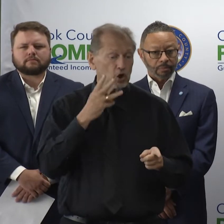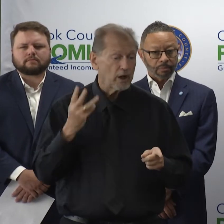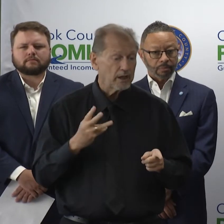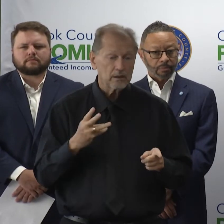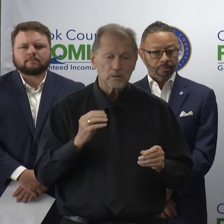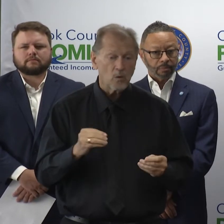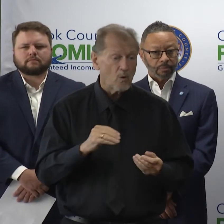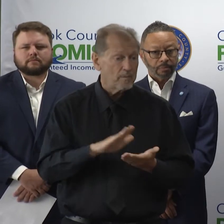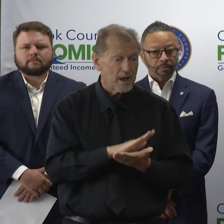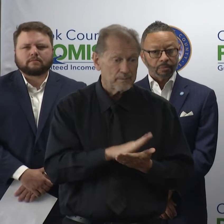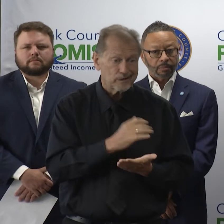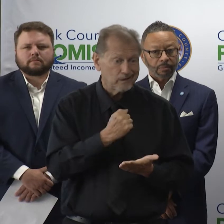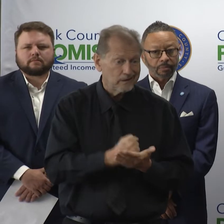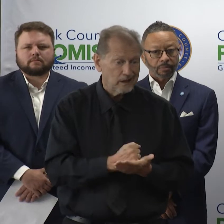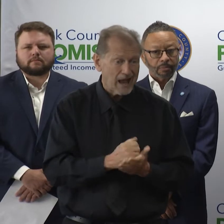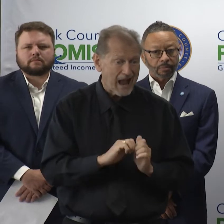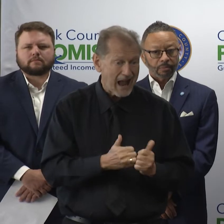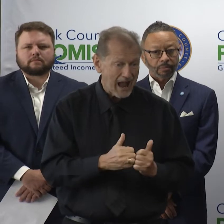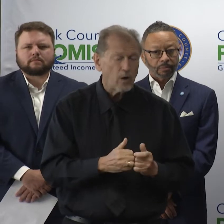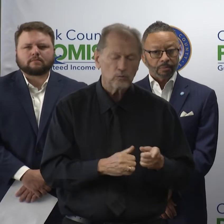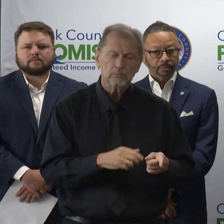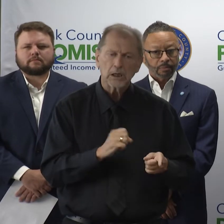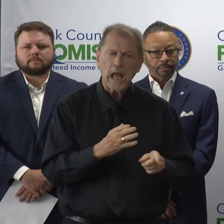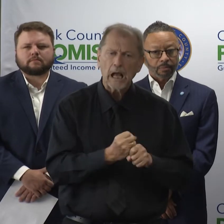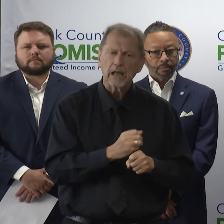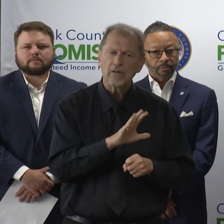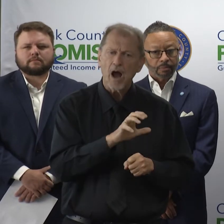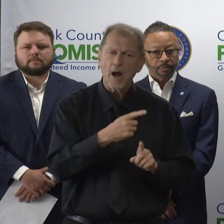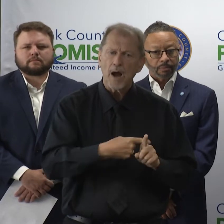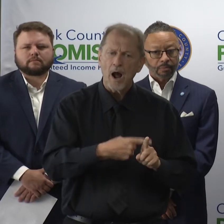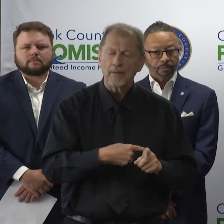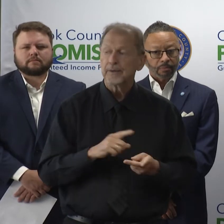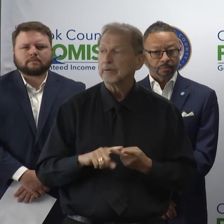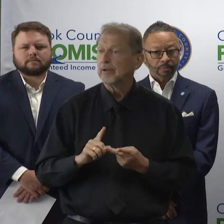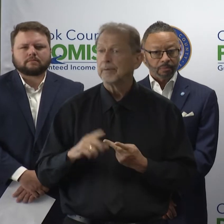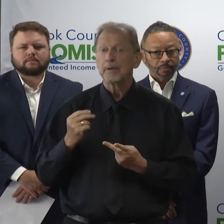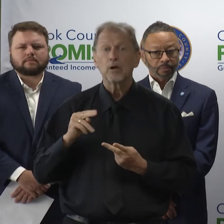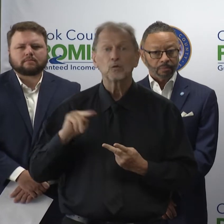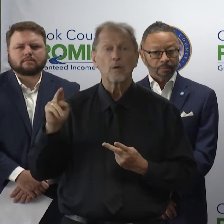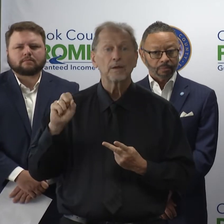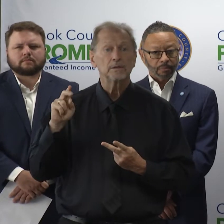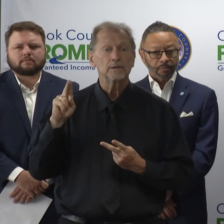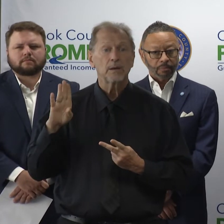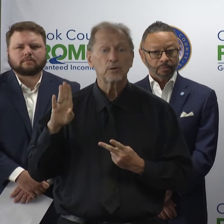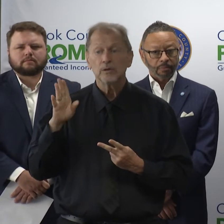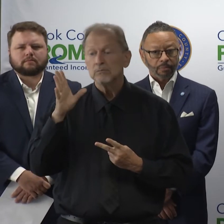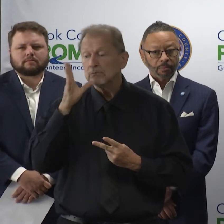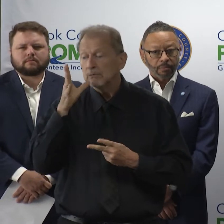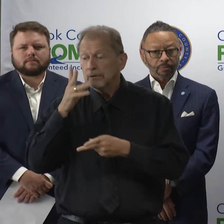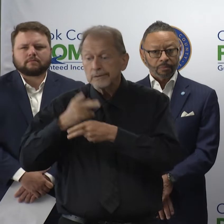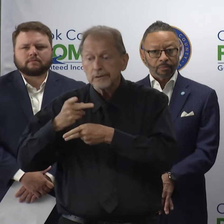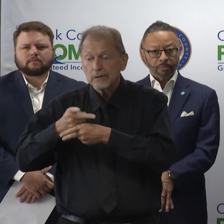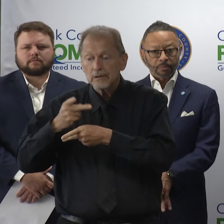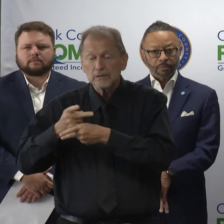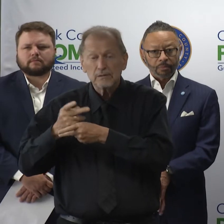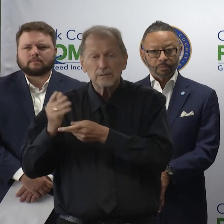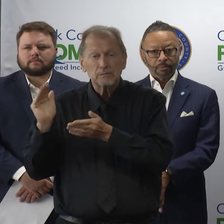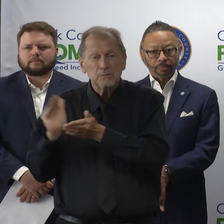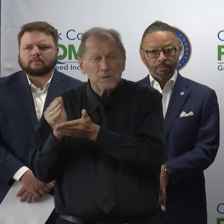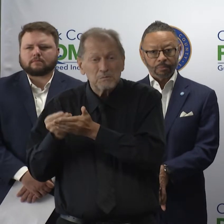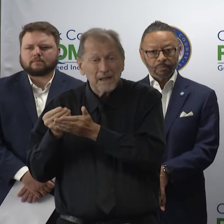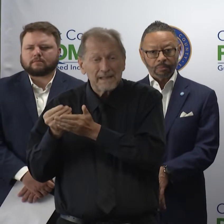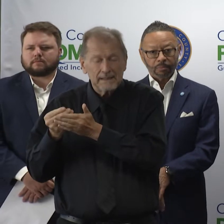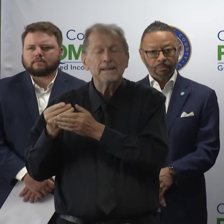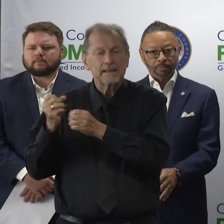country. The North Suburban daycare provider and mother of four. The construction worker trying to make ends